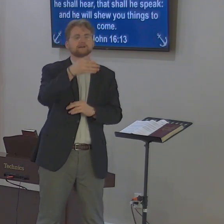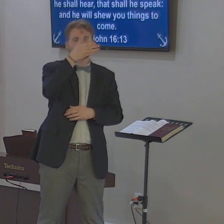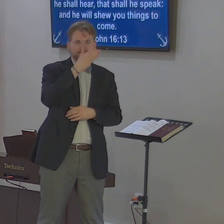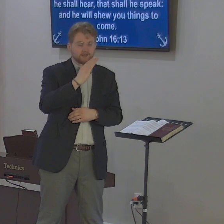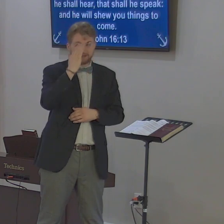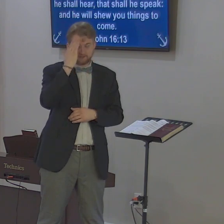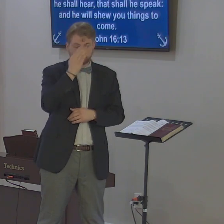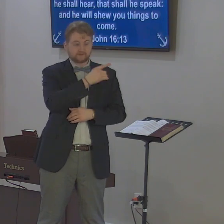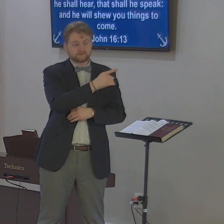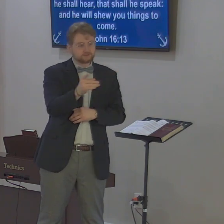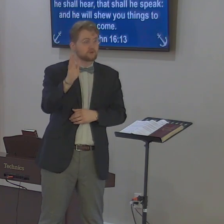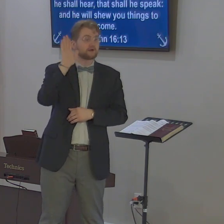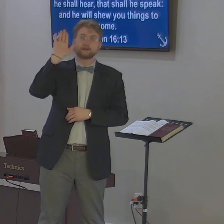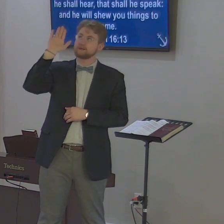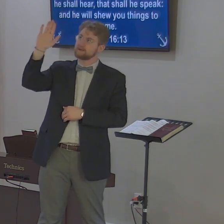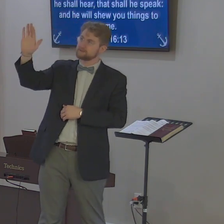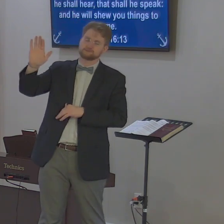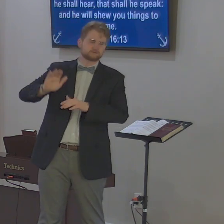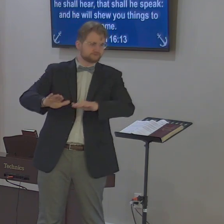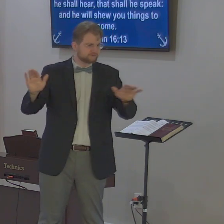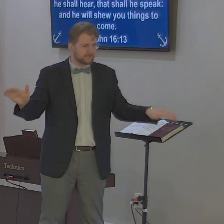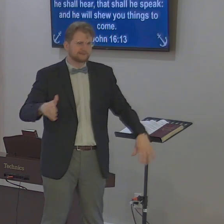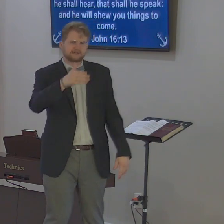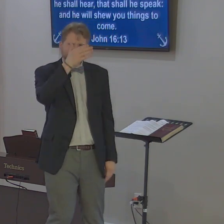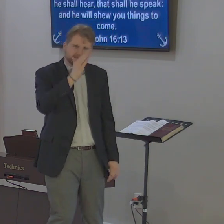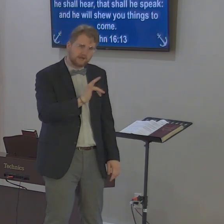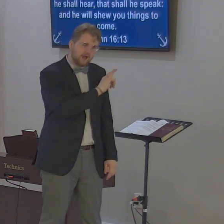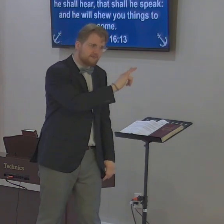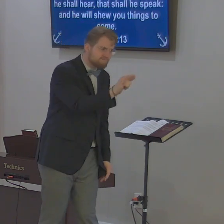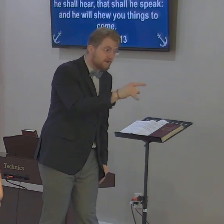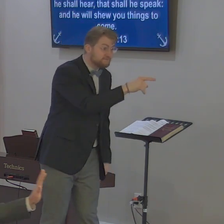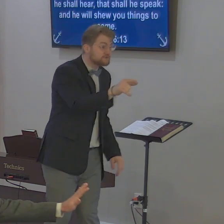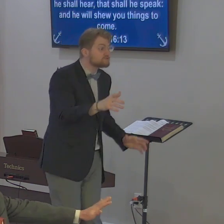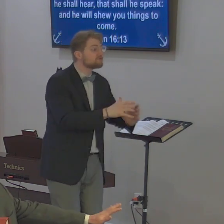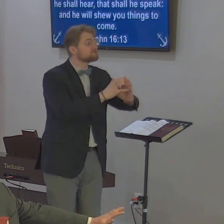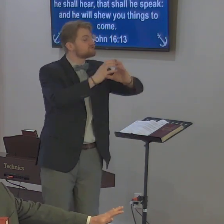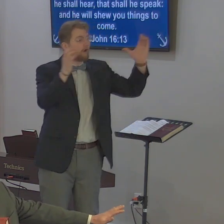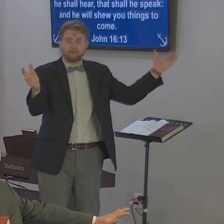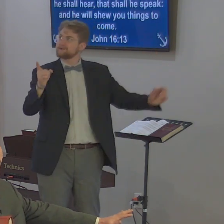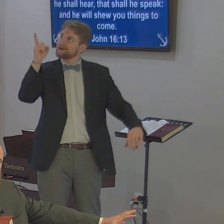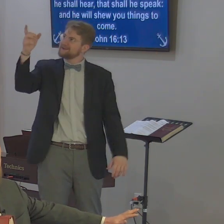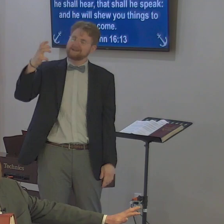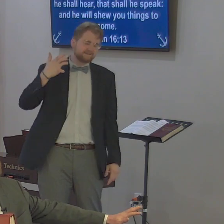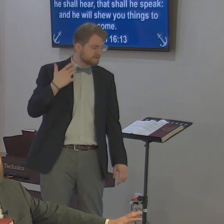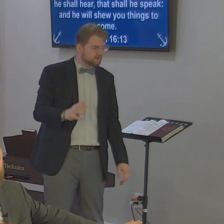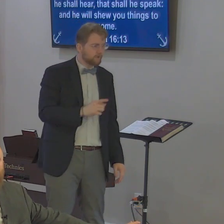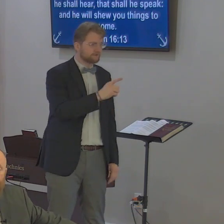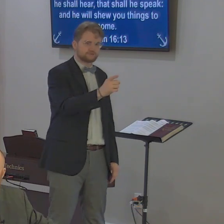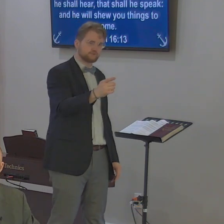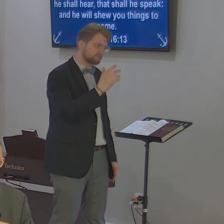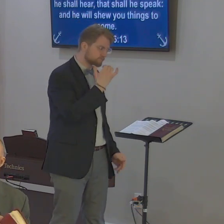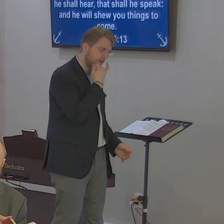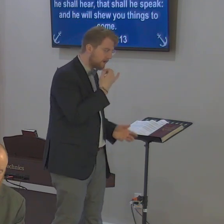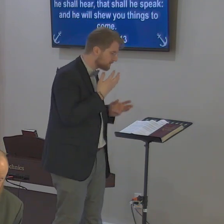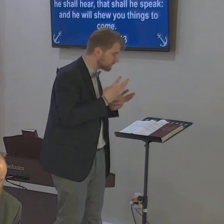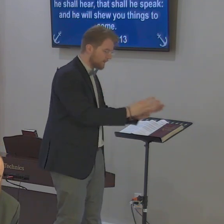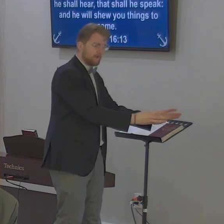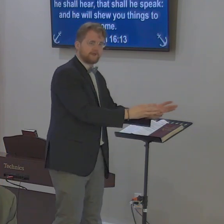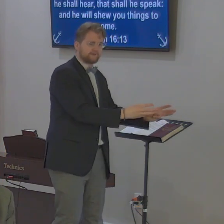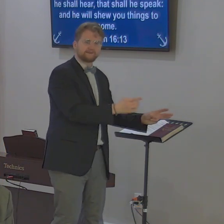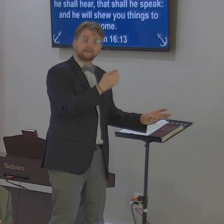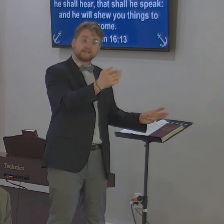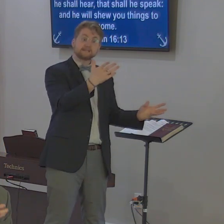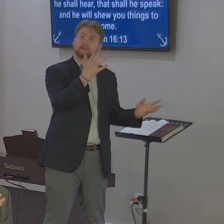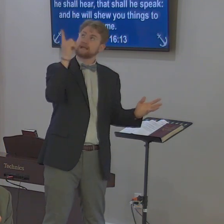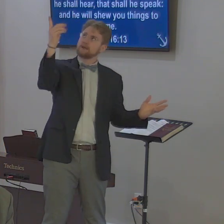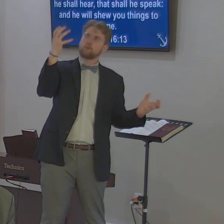child and that God loves you so much that he doesn't want you to go down this road that's wrong. God wants you to open this thing up